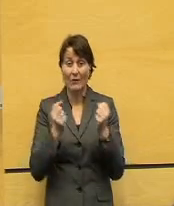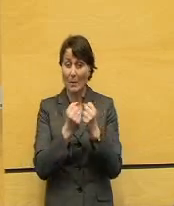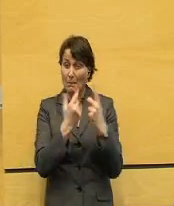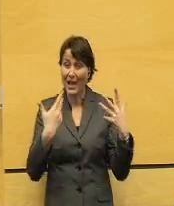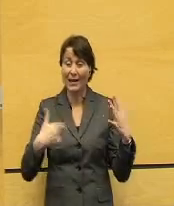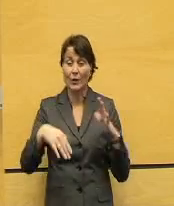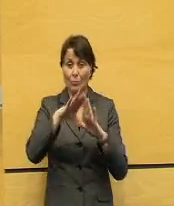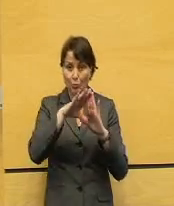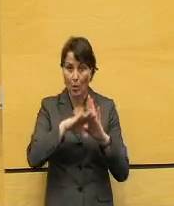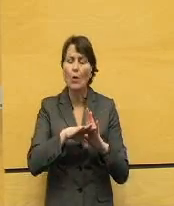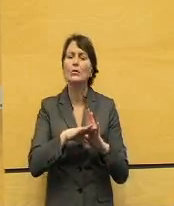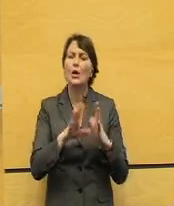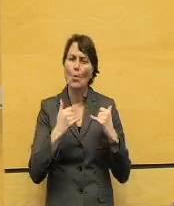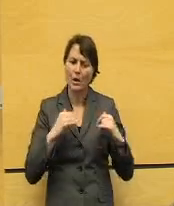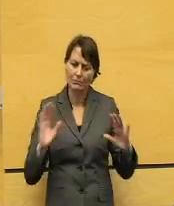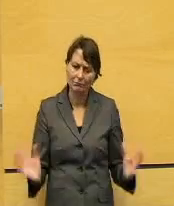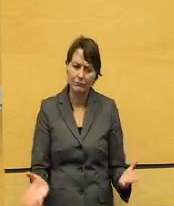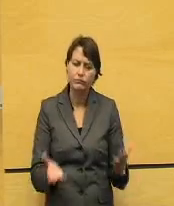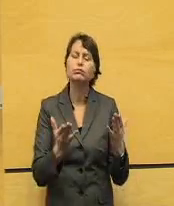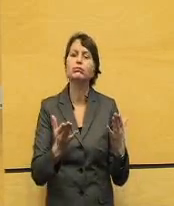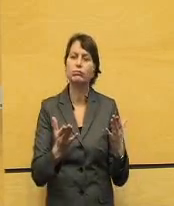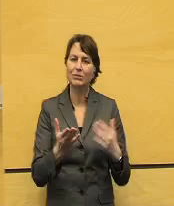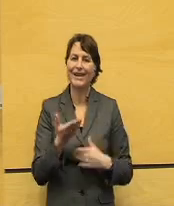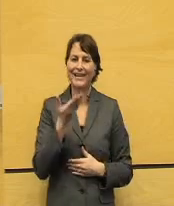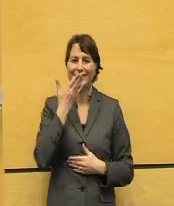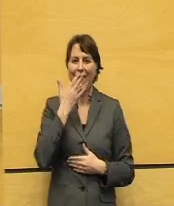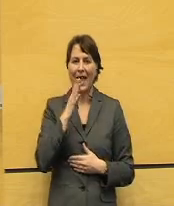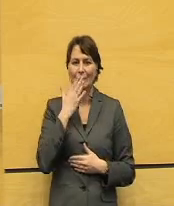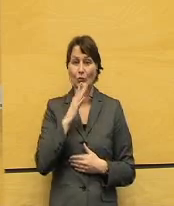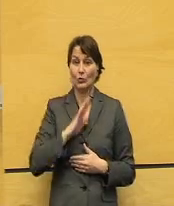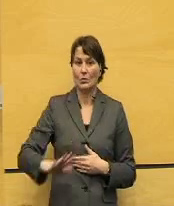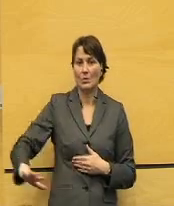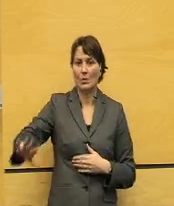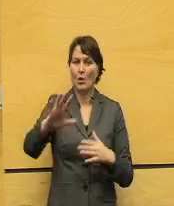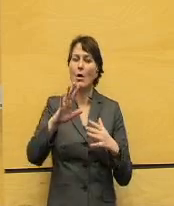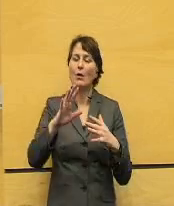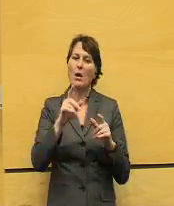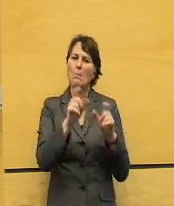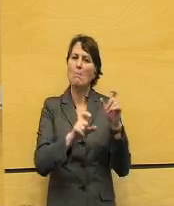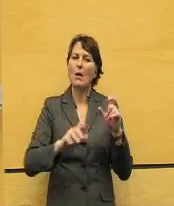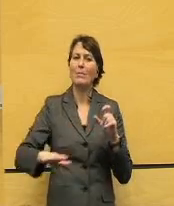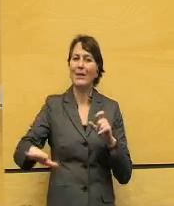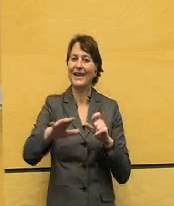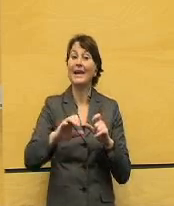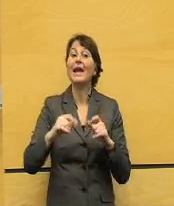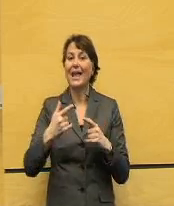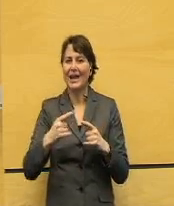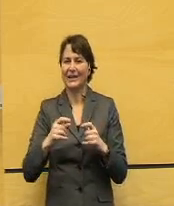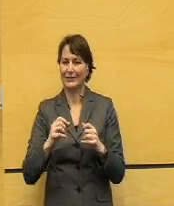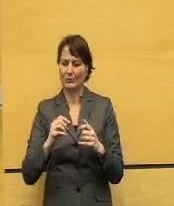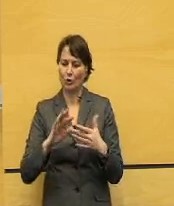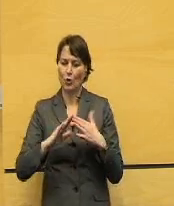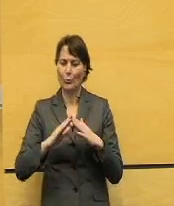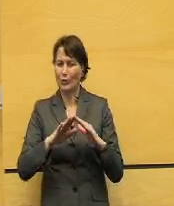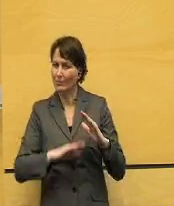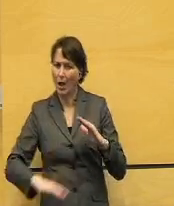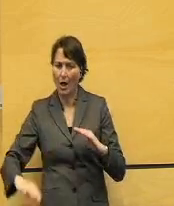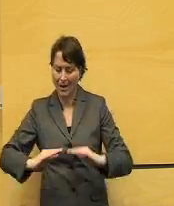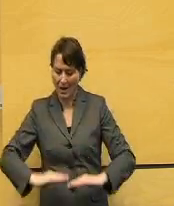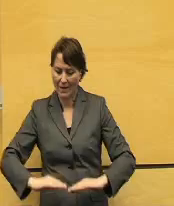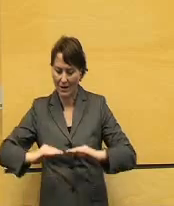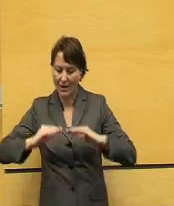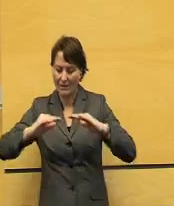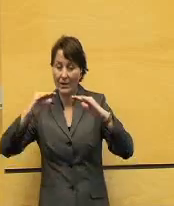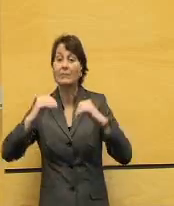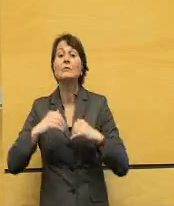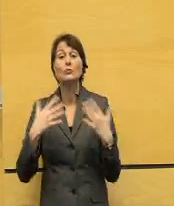to promote positive attitude of the public and the community at all levels. And we conduct the workshop